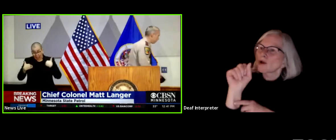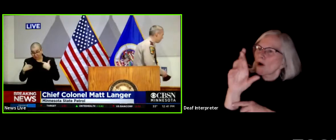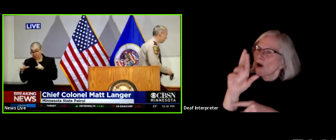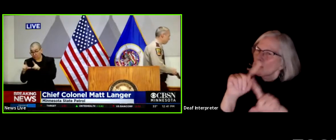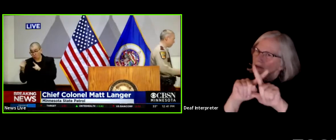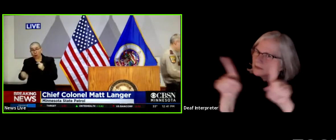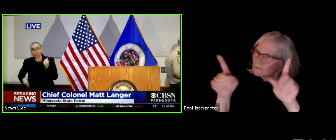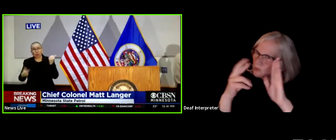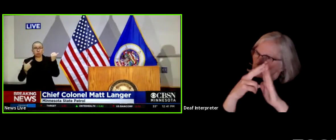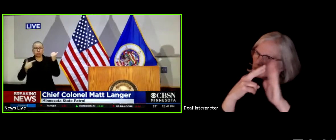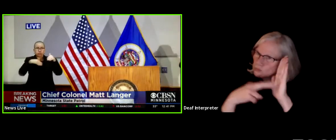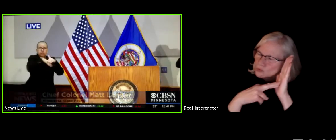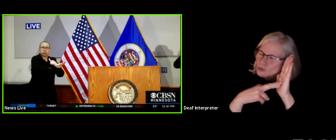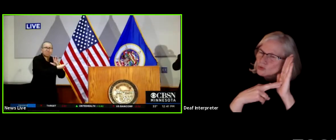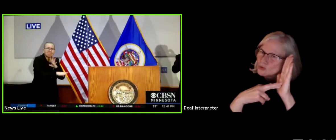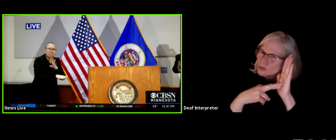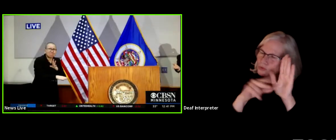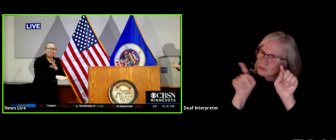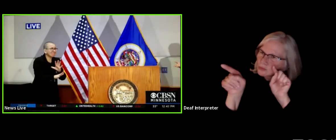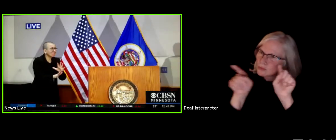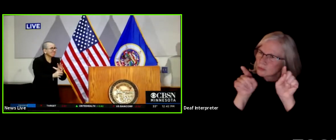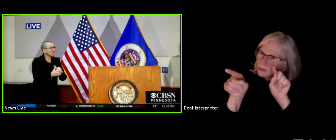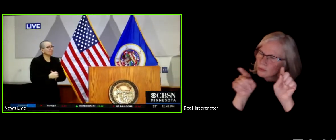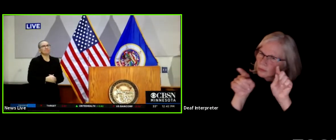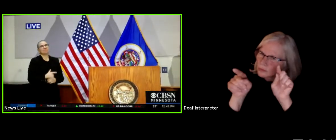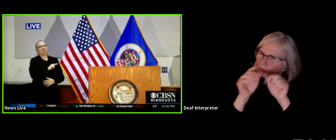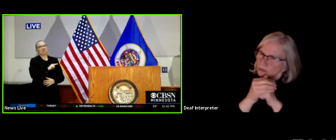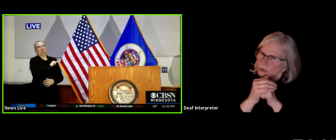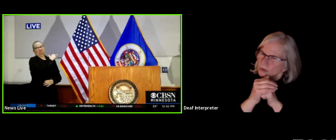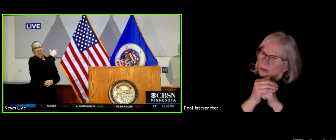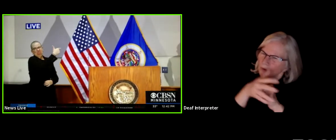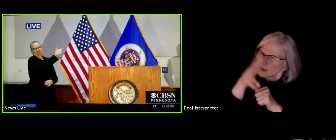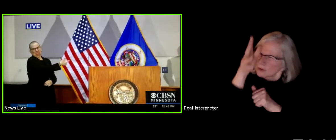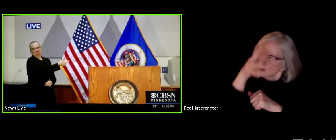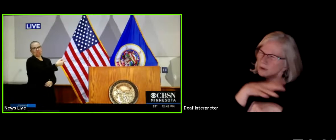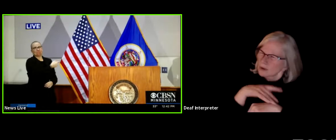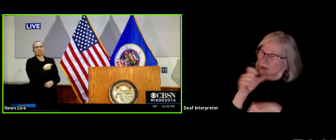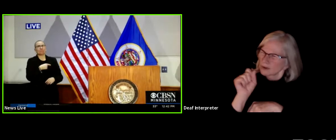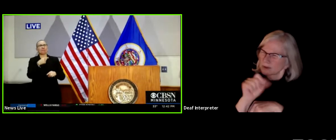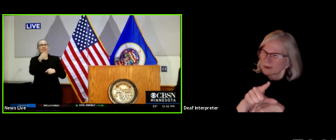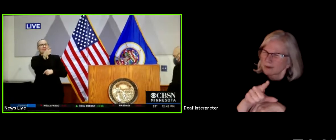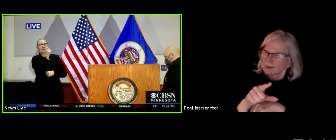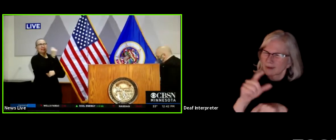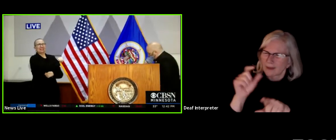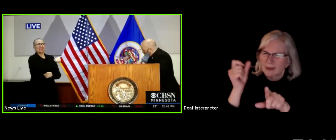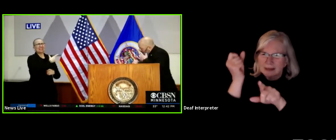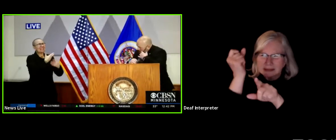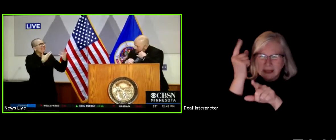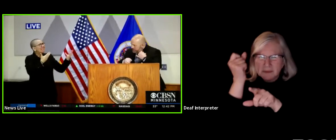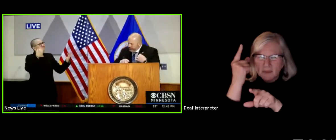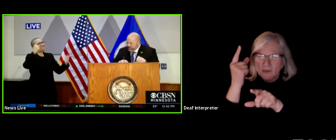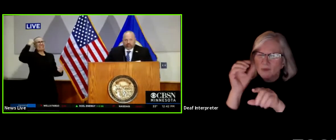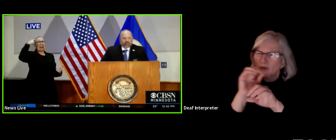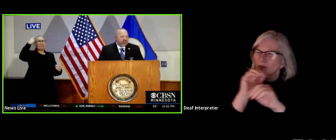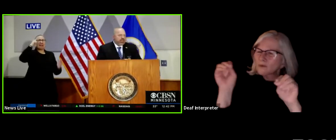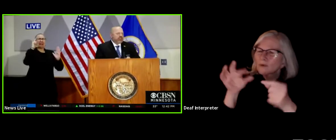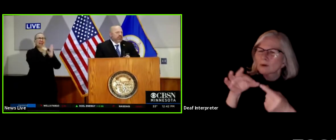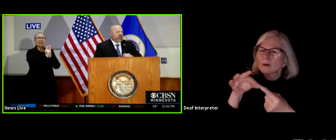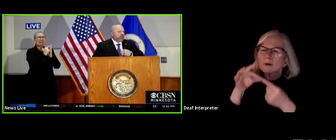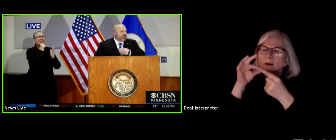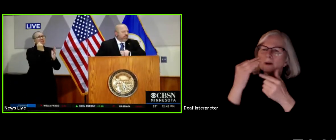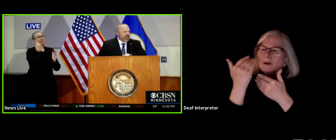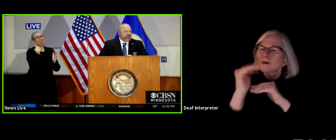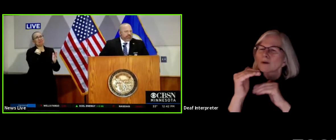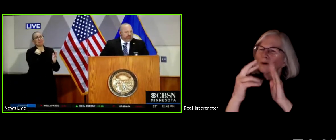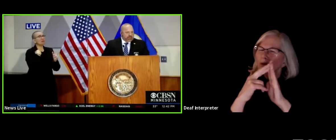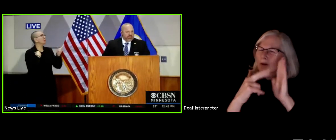And chief, in the city of St. Paul, there's no separate thing that restricts that, just to clarify? That's